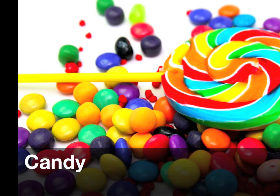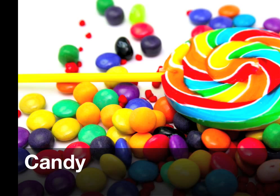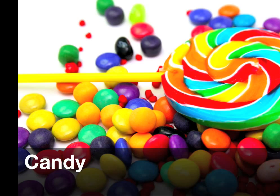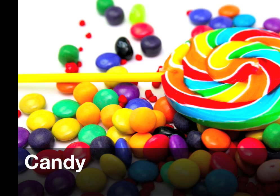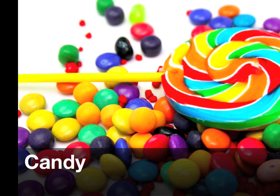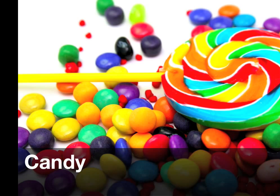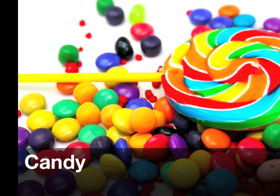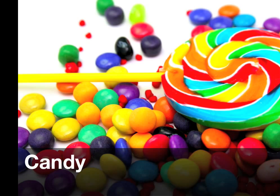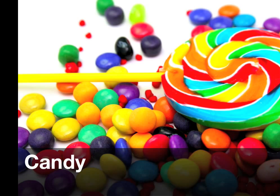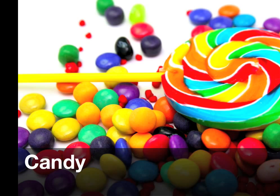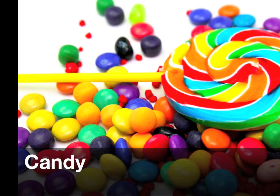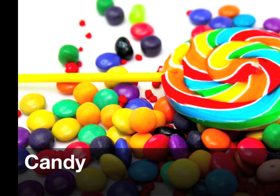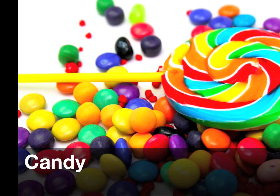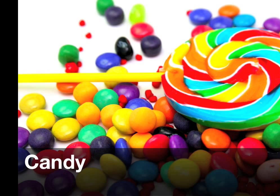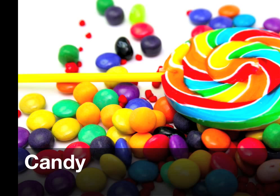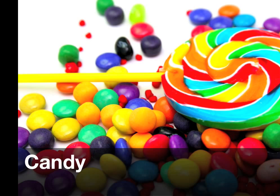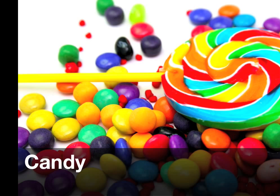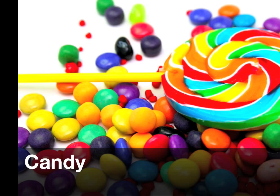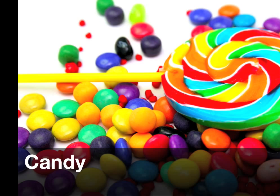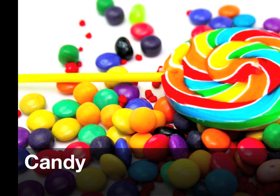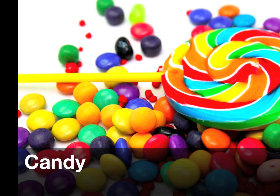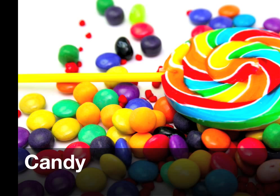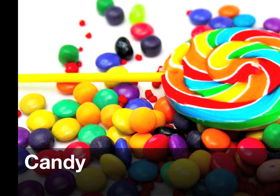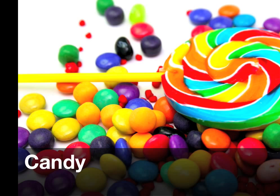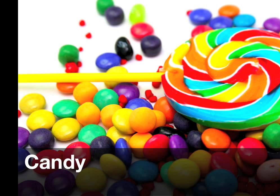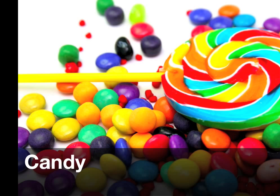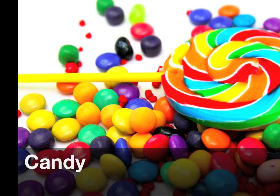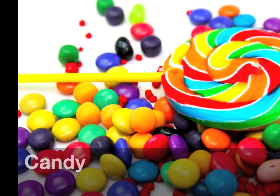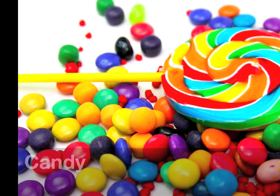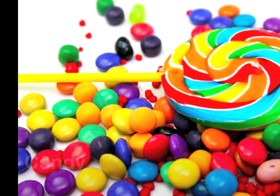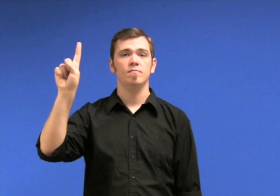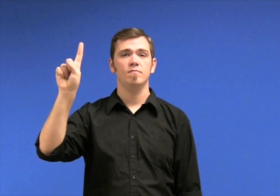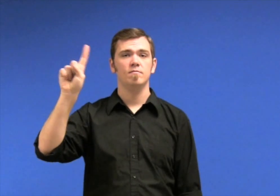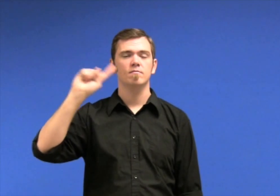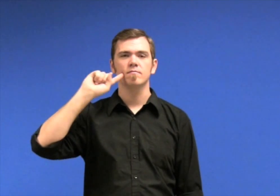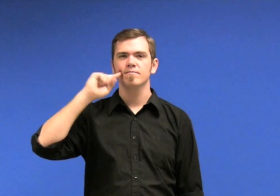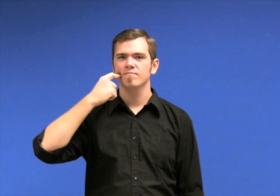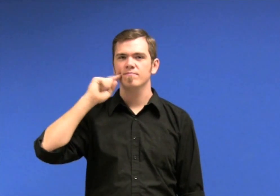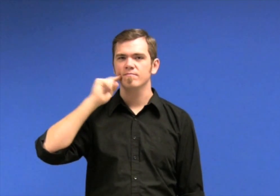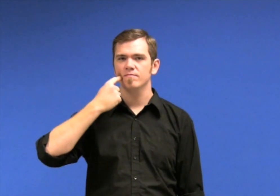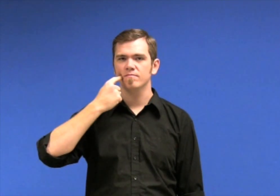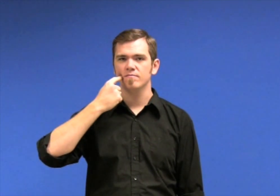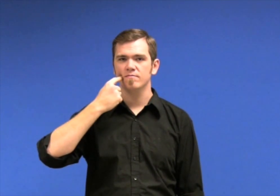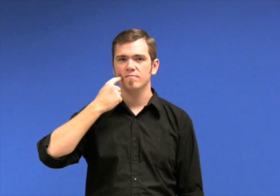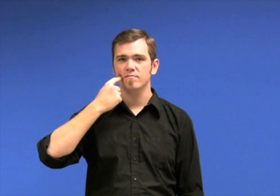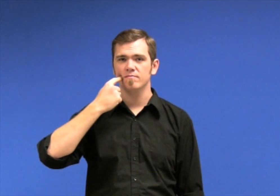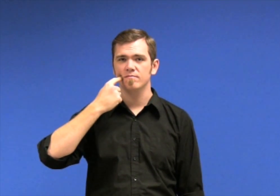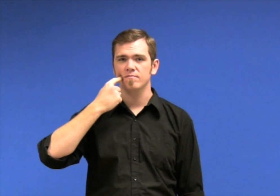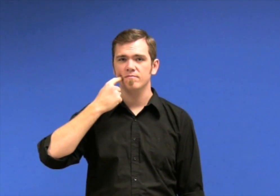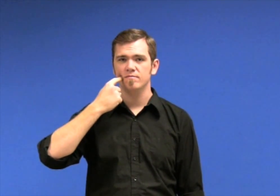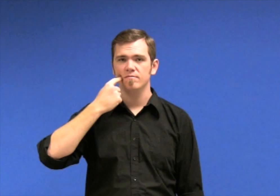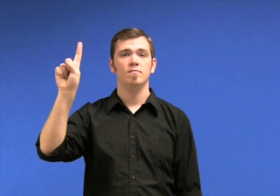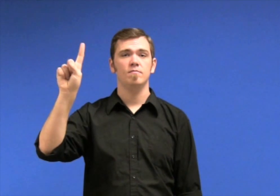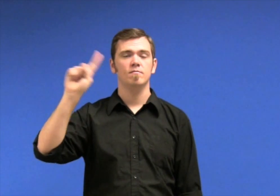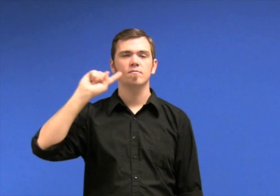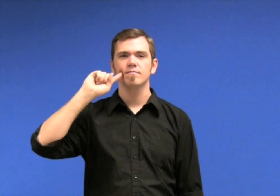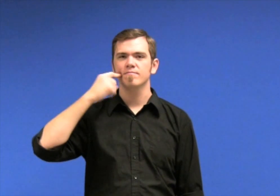All right, candy. The sign for candy is similar to the sign for apple. Not quite the same though. It's the number 1 hand, and it points at your dimple like you have